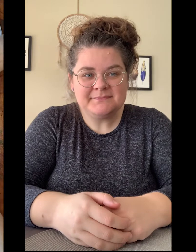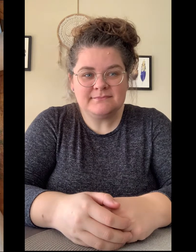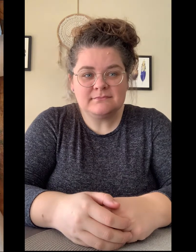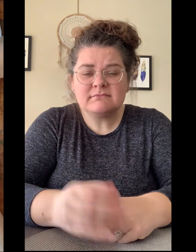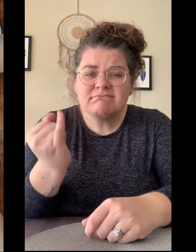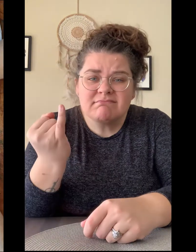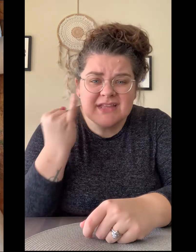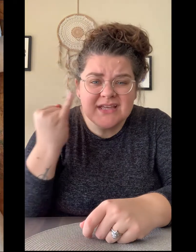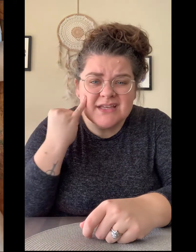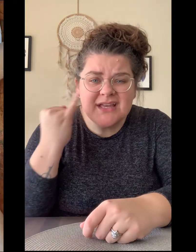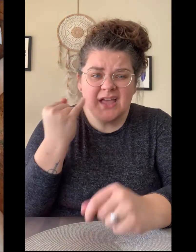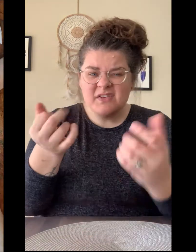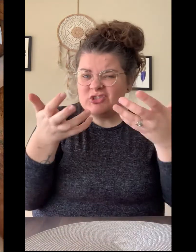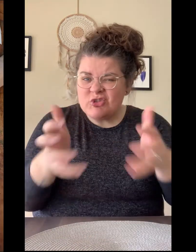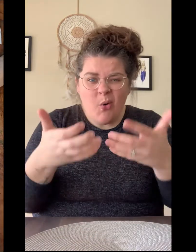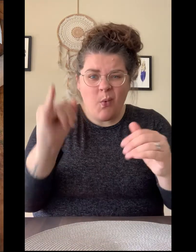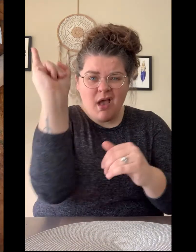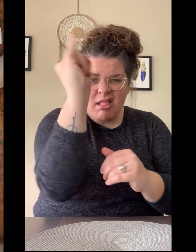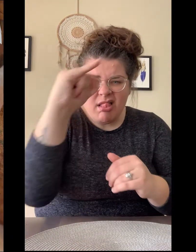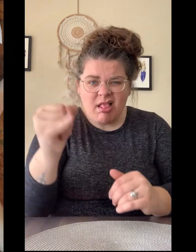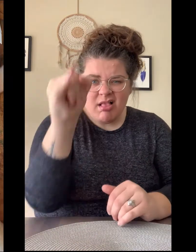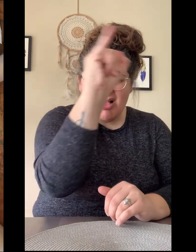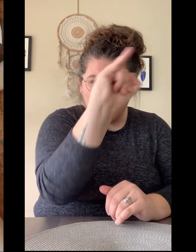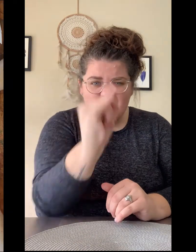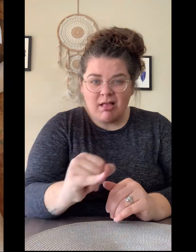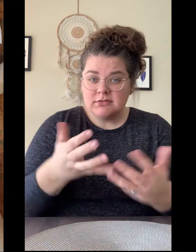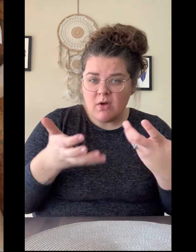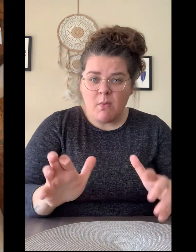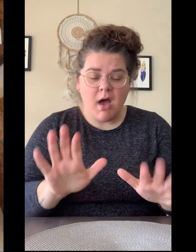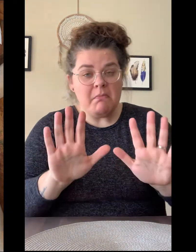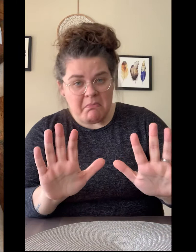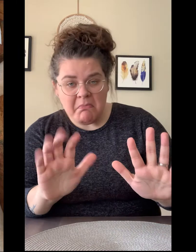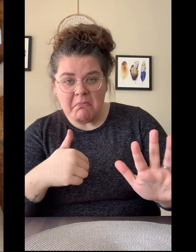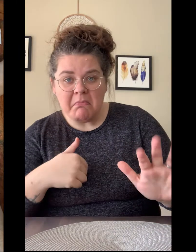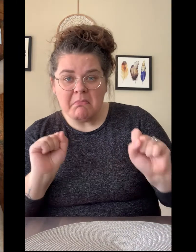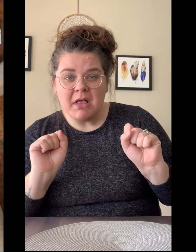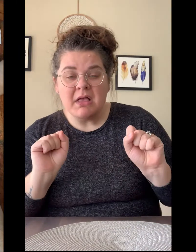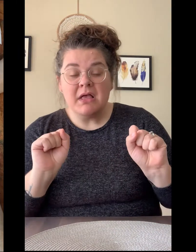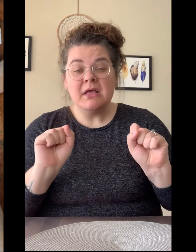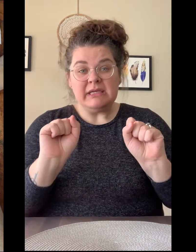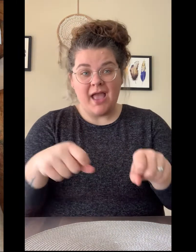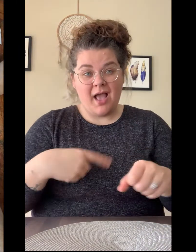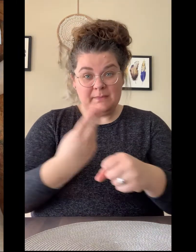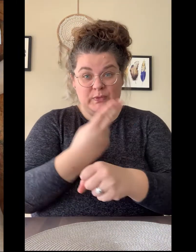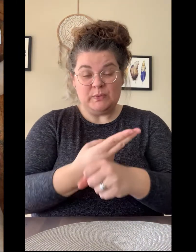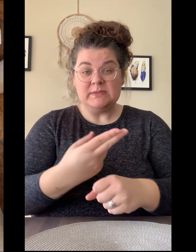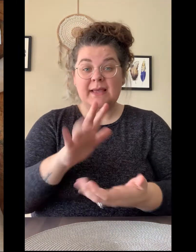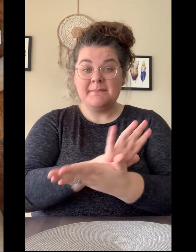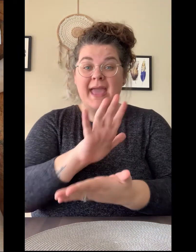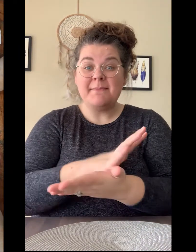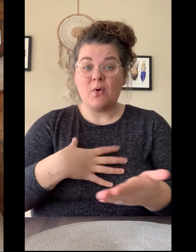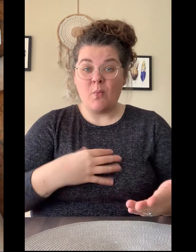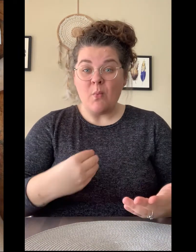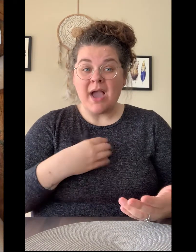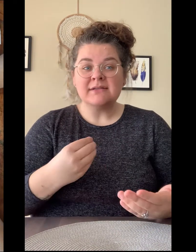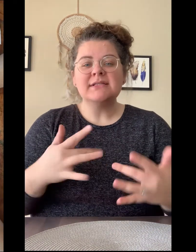If you don't want to make these swirly lines through the whole thing, another way to do this, since I'm using white paper, is